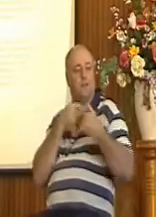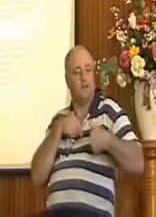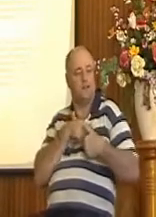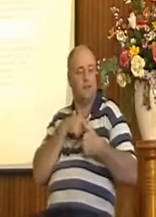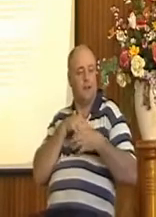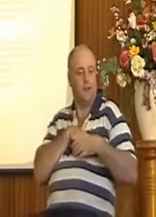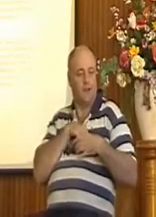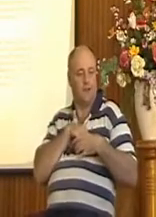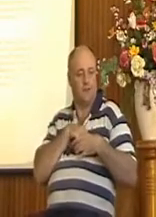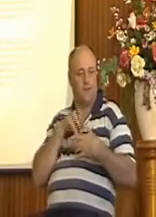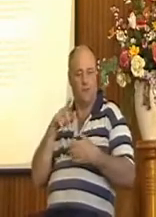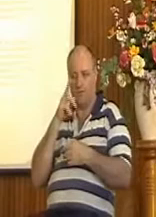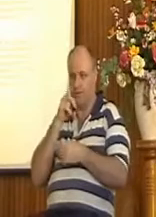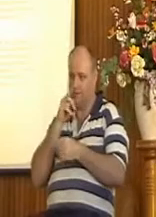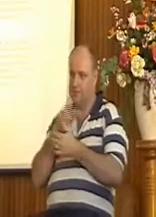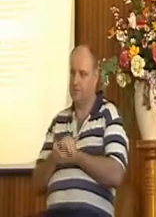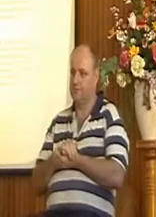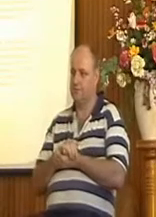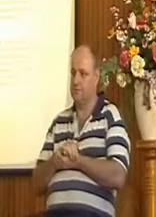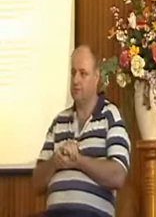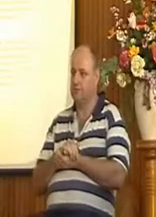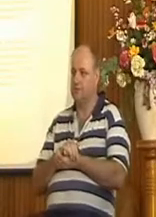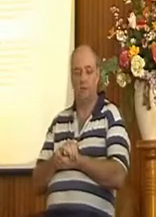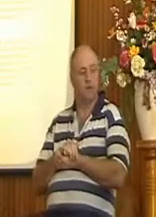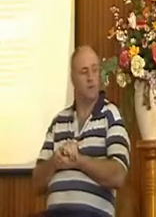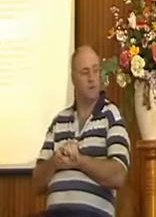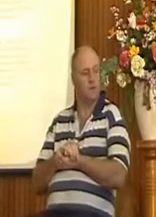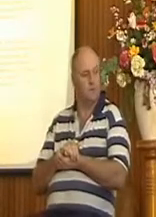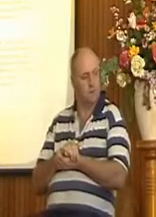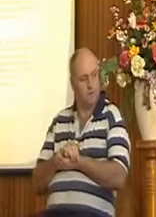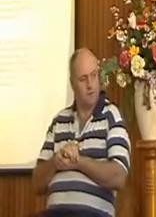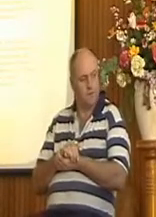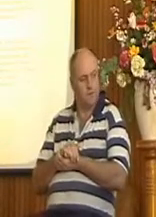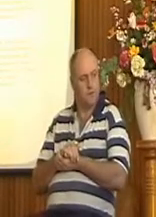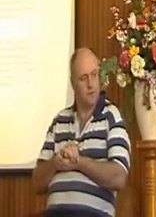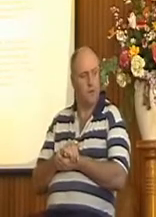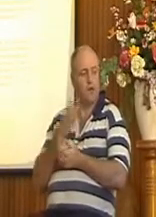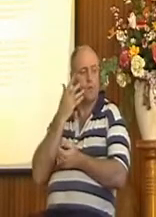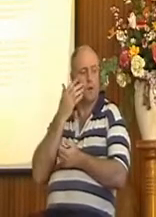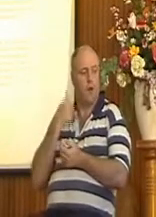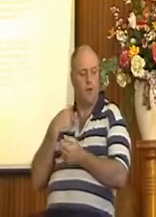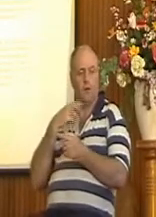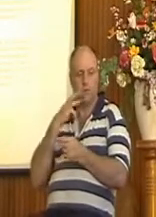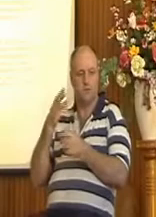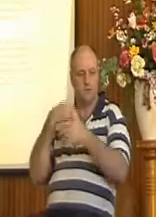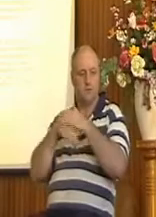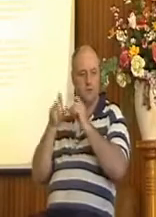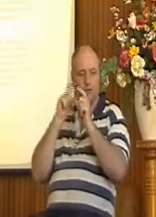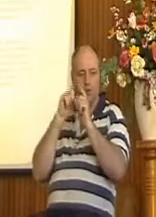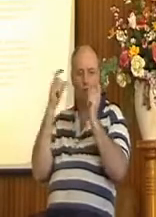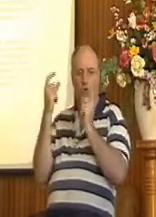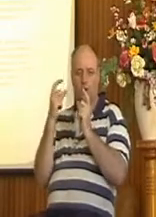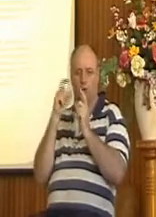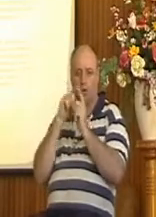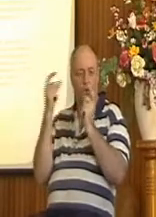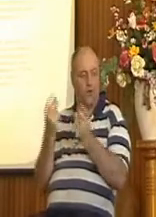at the college, I contemplated this matter deeply and discovered this, that the